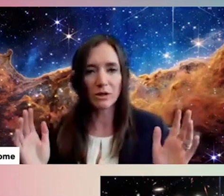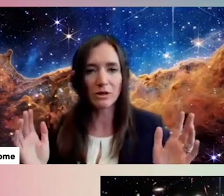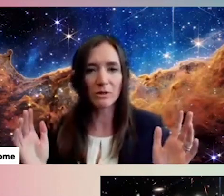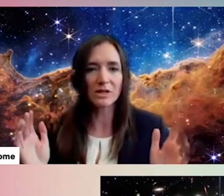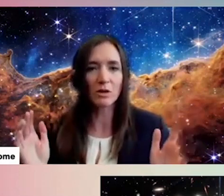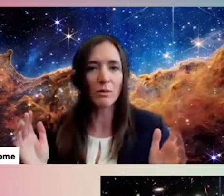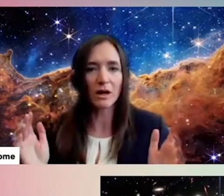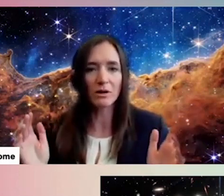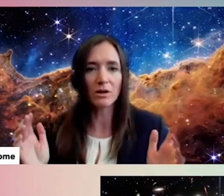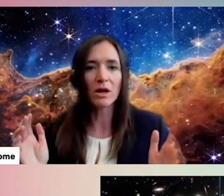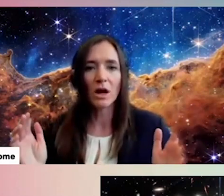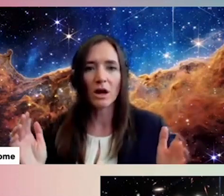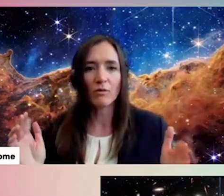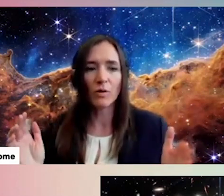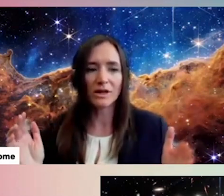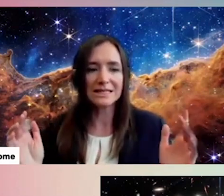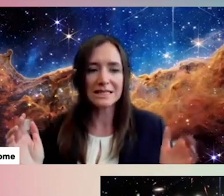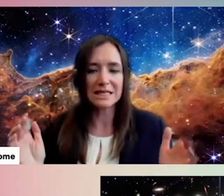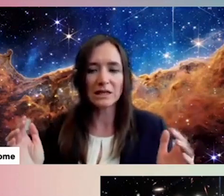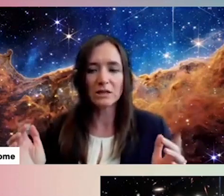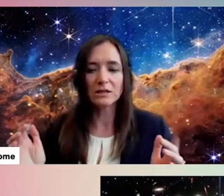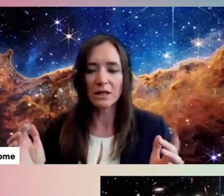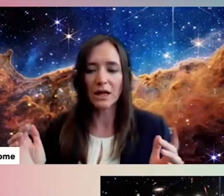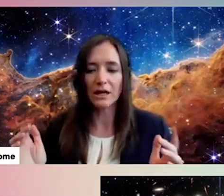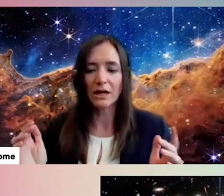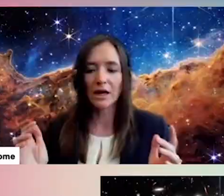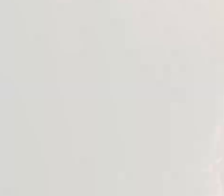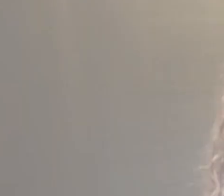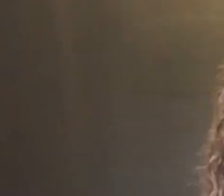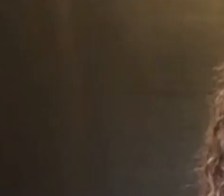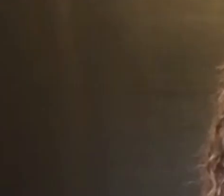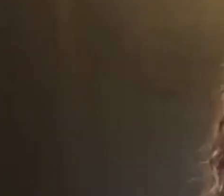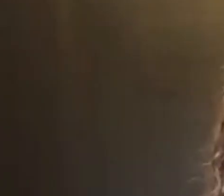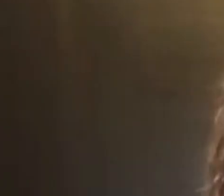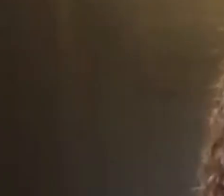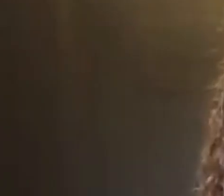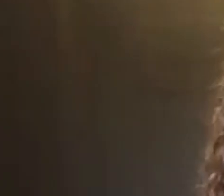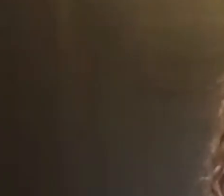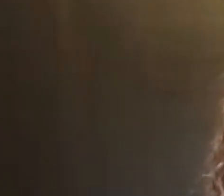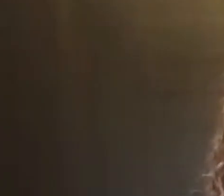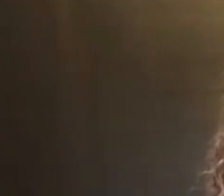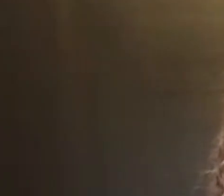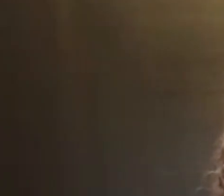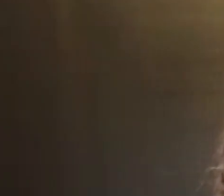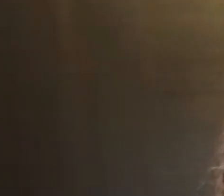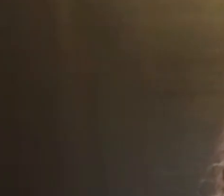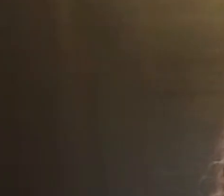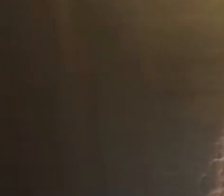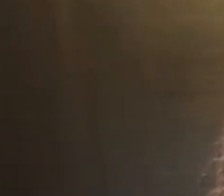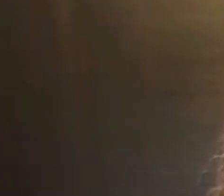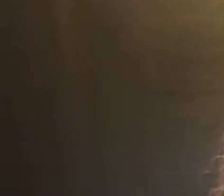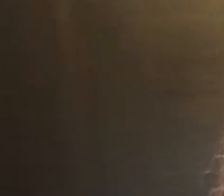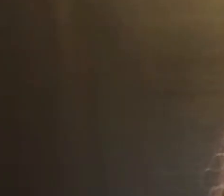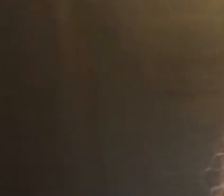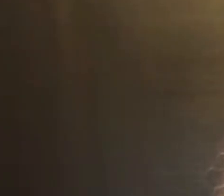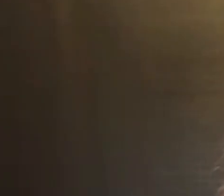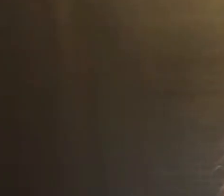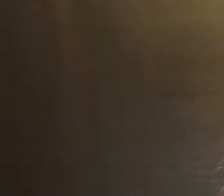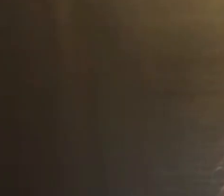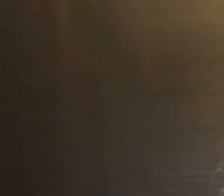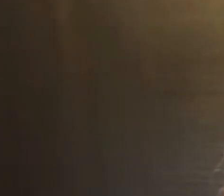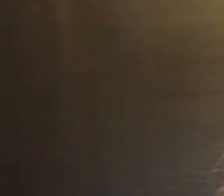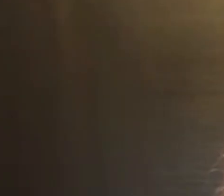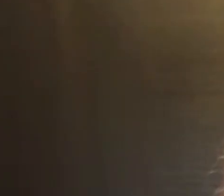can start to build a mental model of what this scene looks like. Chantel Zuzi. I would say my personal